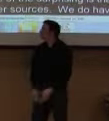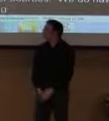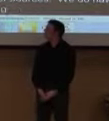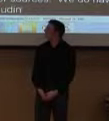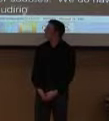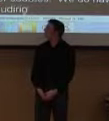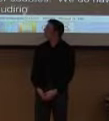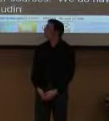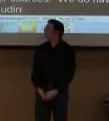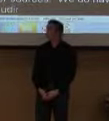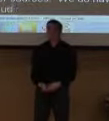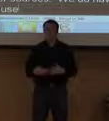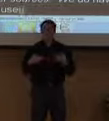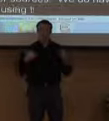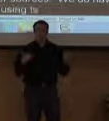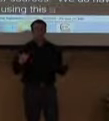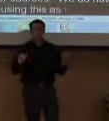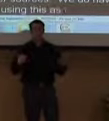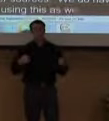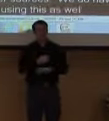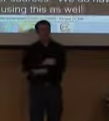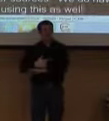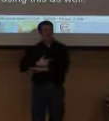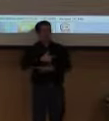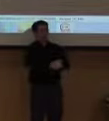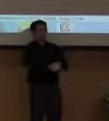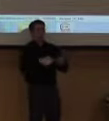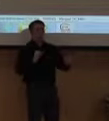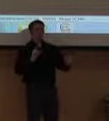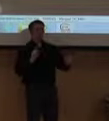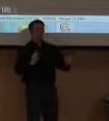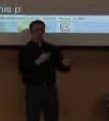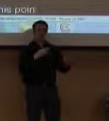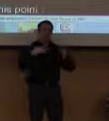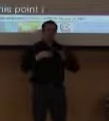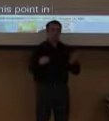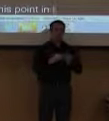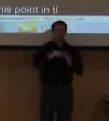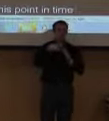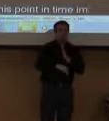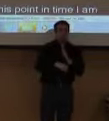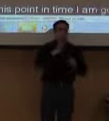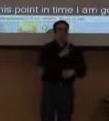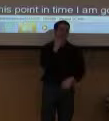So at this point in time, I'm going to hand the stage over to Austin, and he's going to explain his experiences.